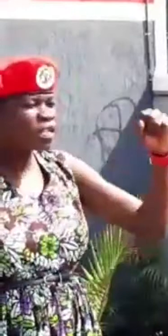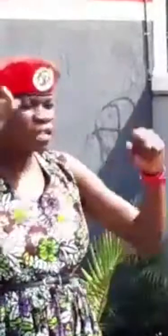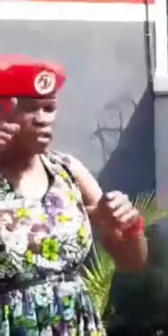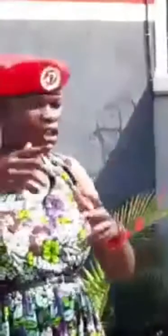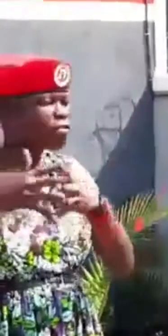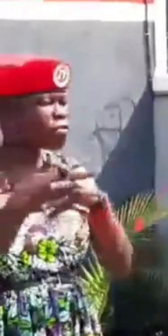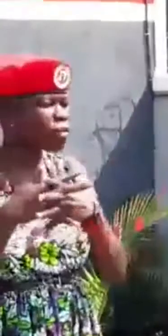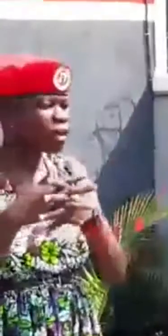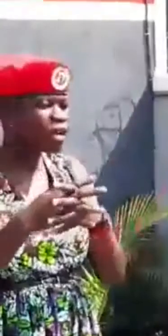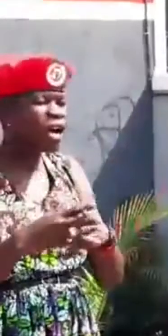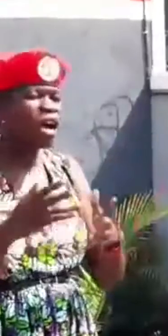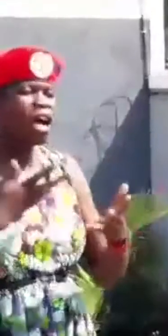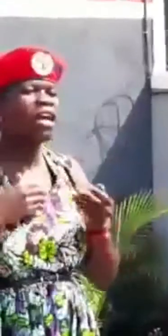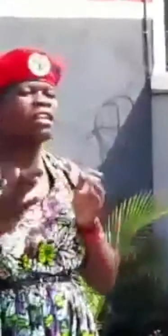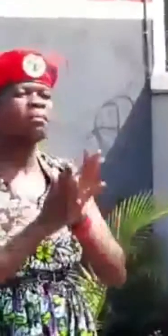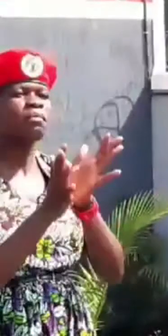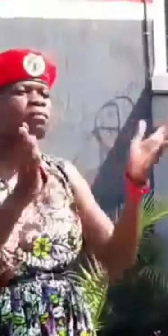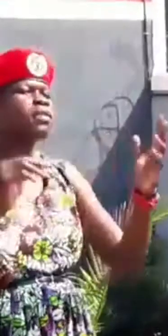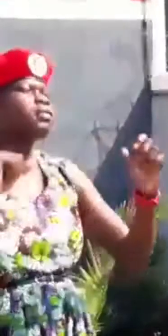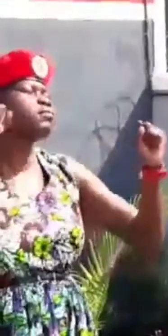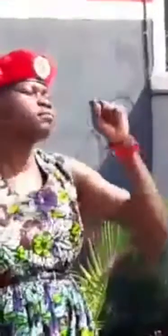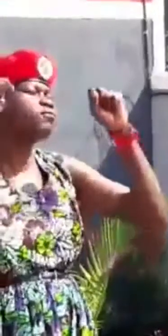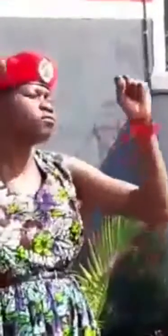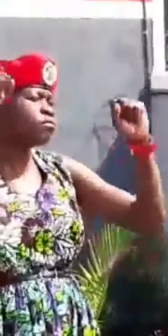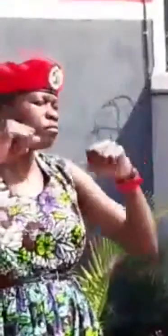public rally. Therefore,